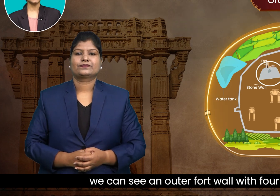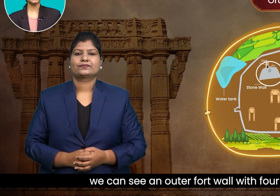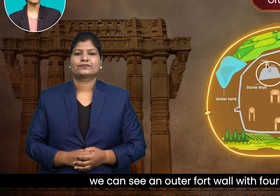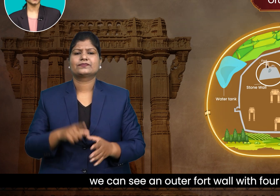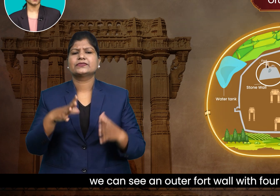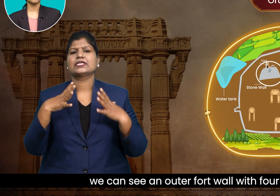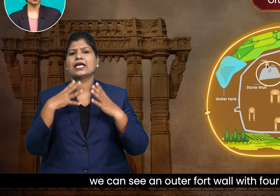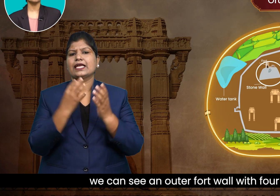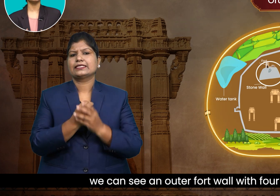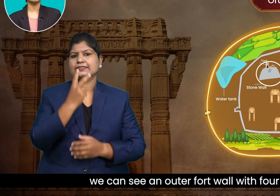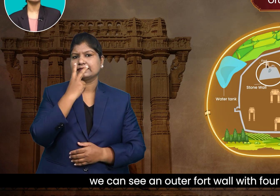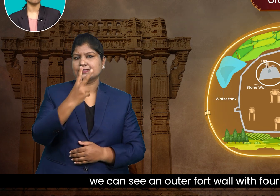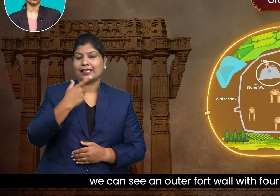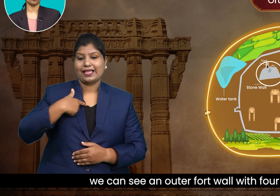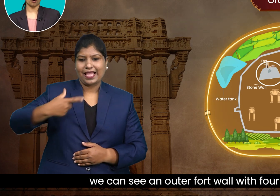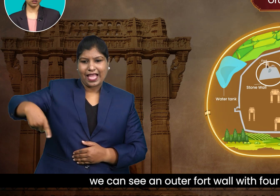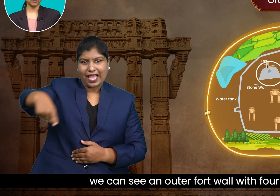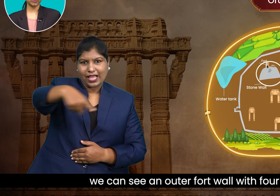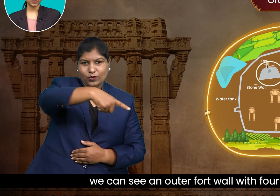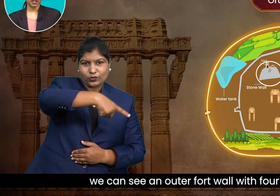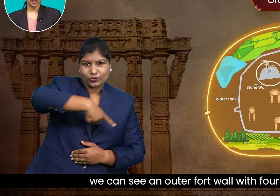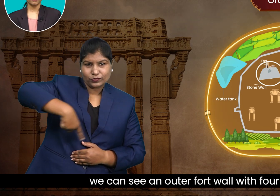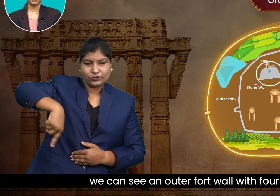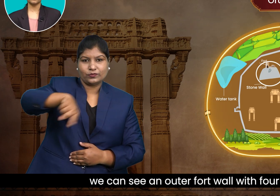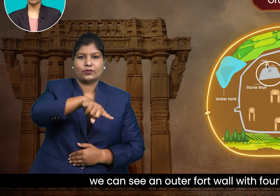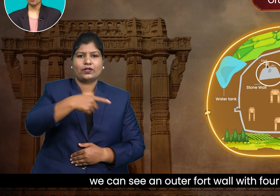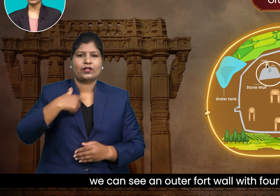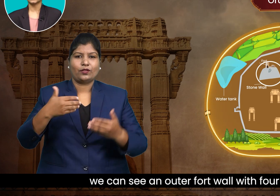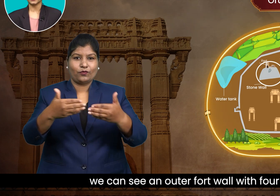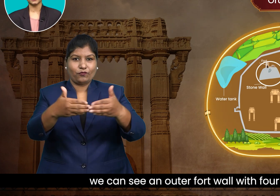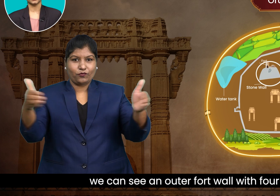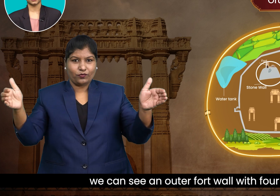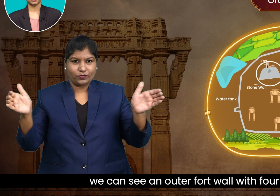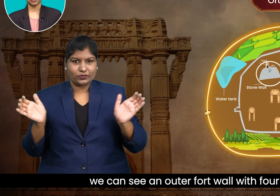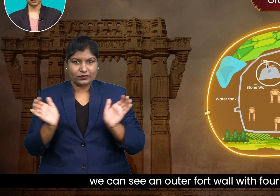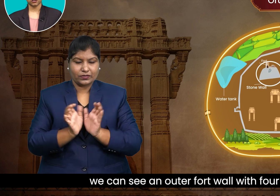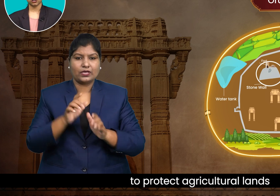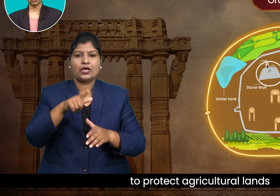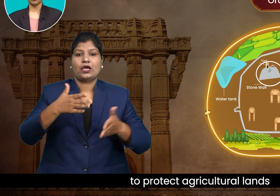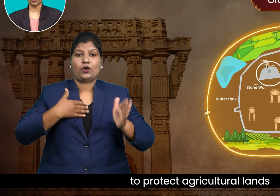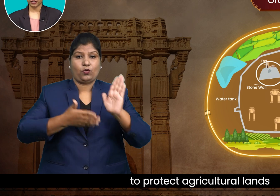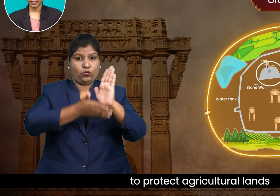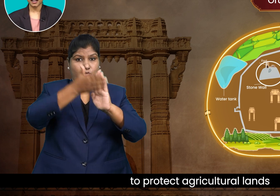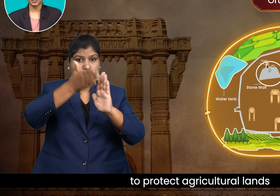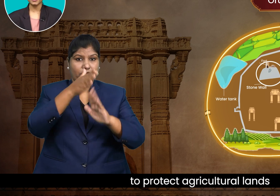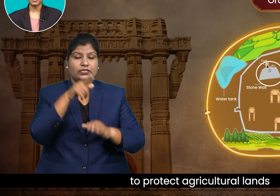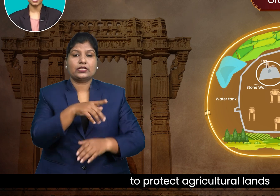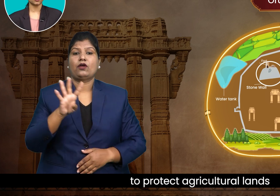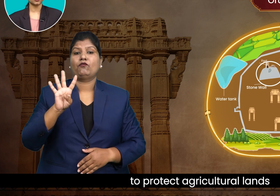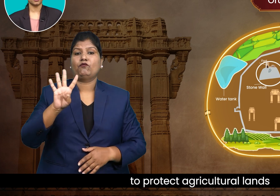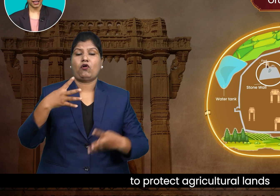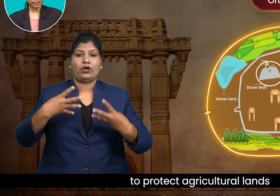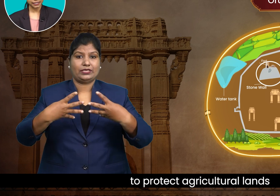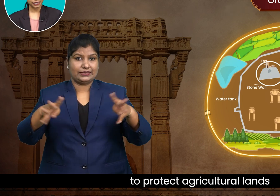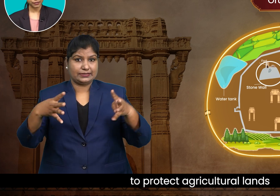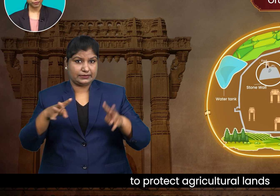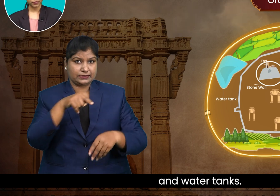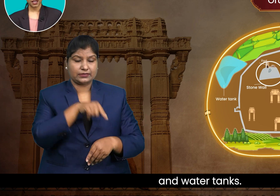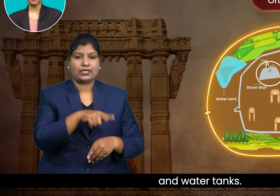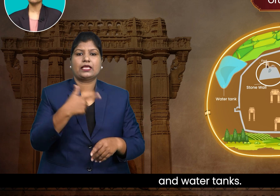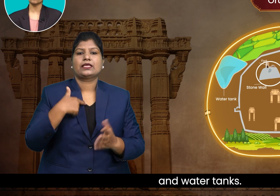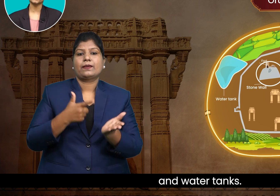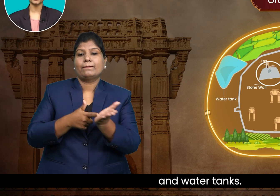We can see an outer fort wall with 4 gates to protect agricultural